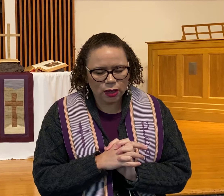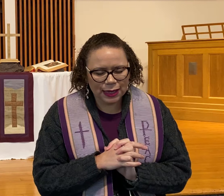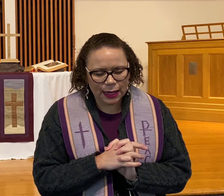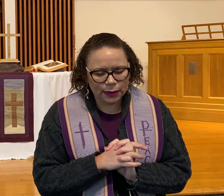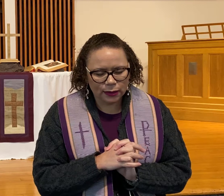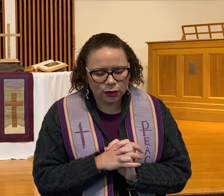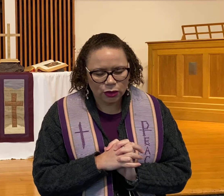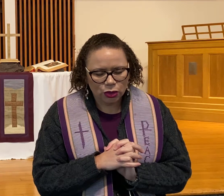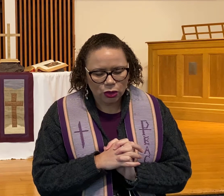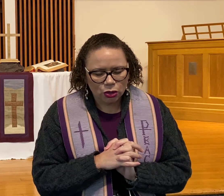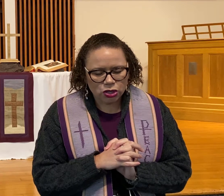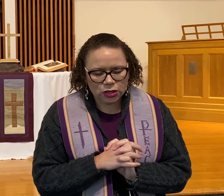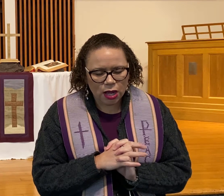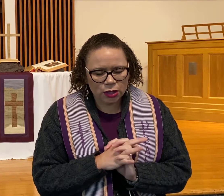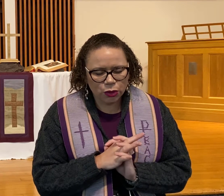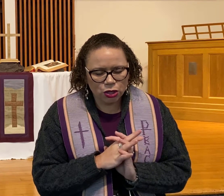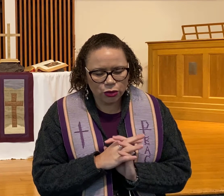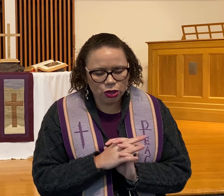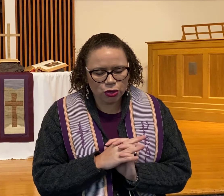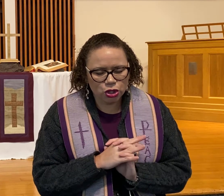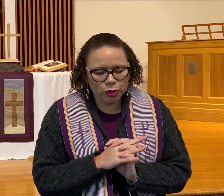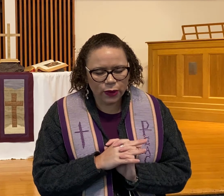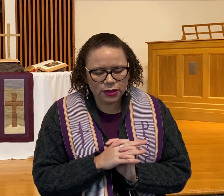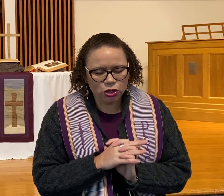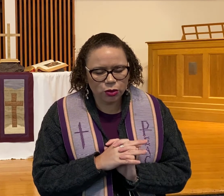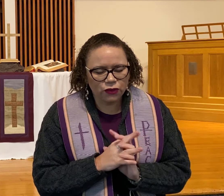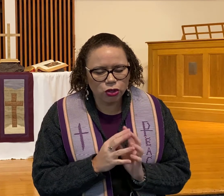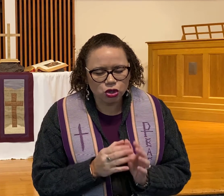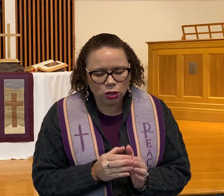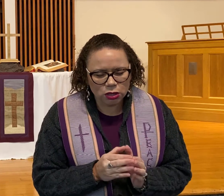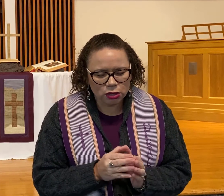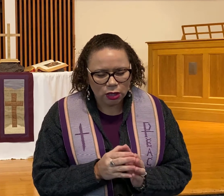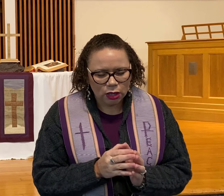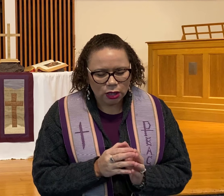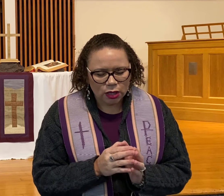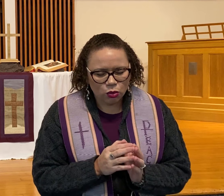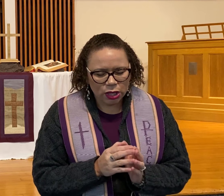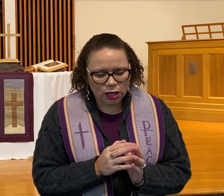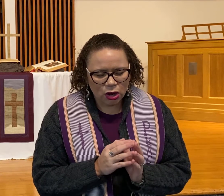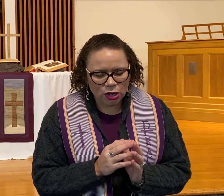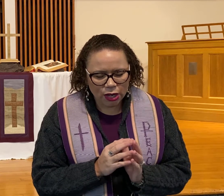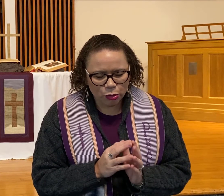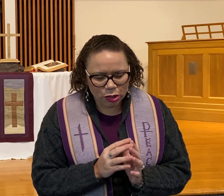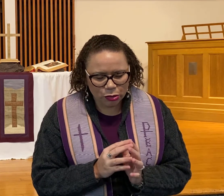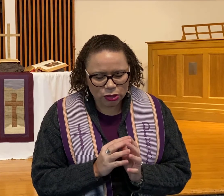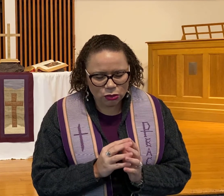again. Gracious God, we know that there are so many ways in which we fall short that we are not your people. And so, gracious